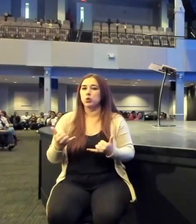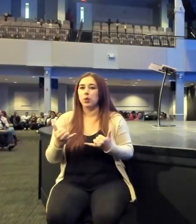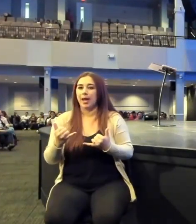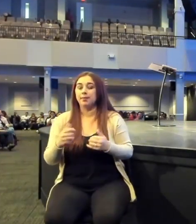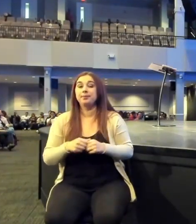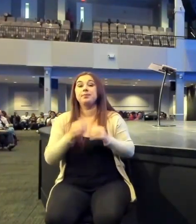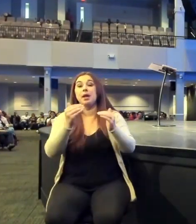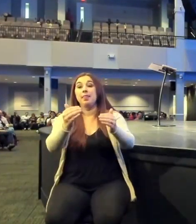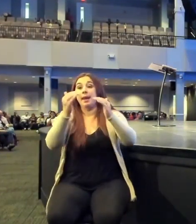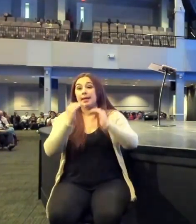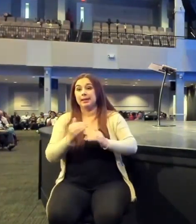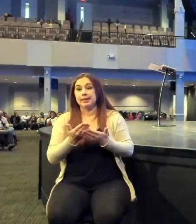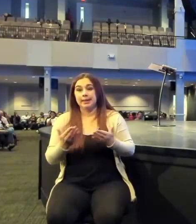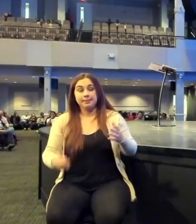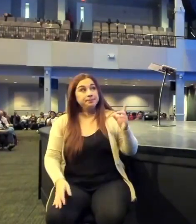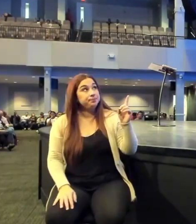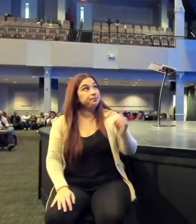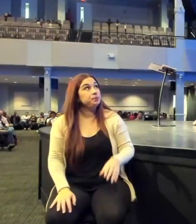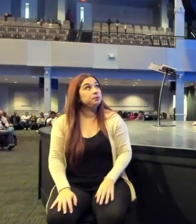thing that's necessary.